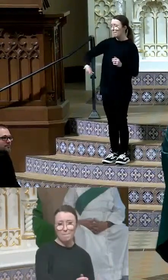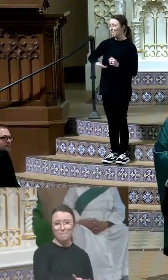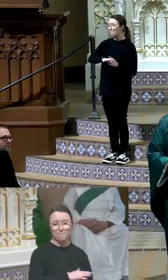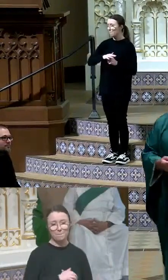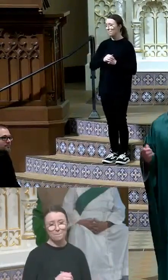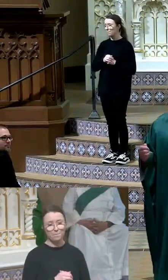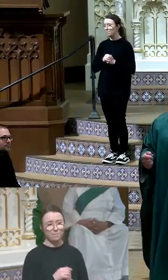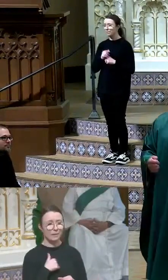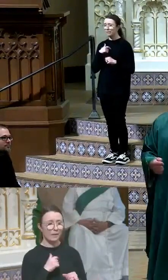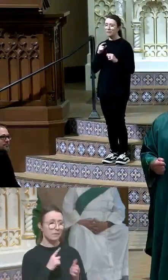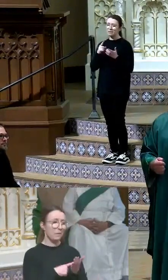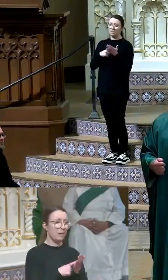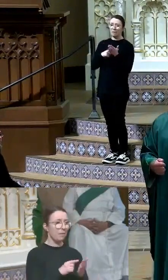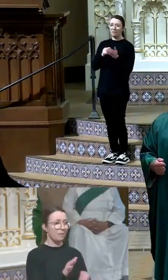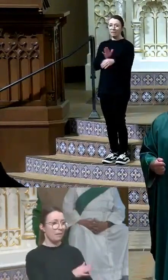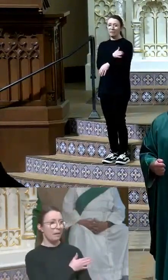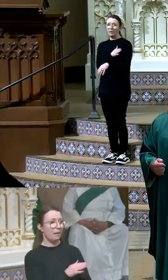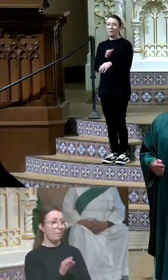prelude.